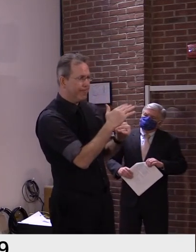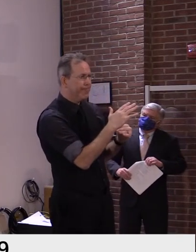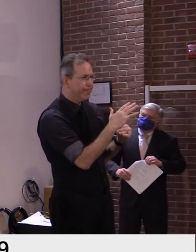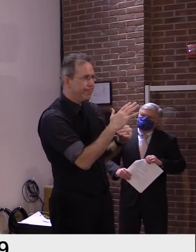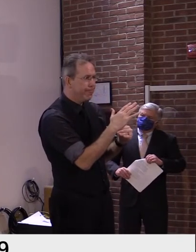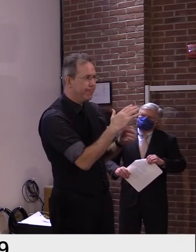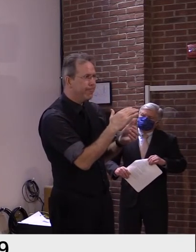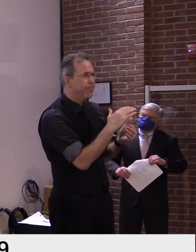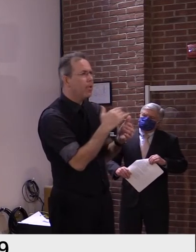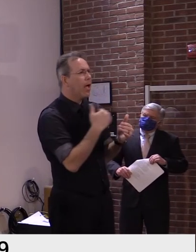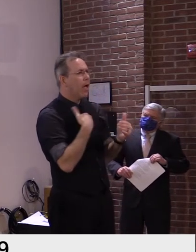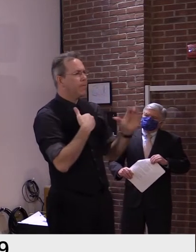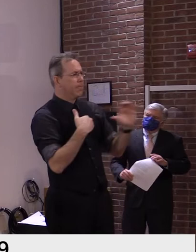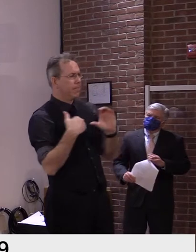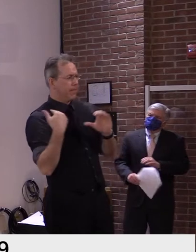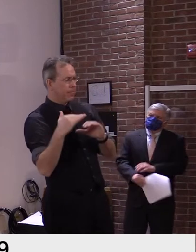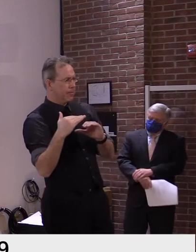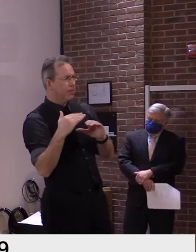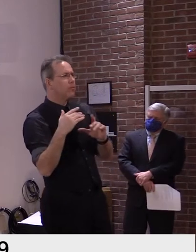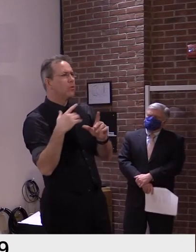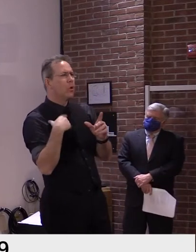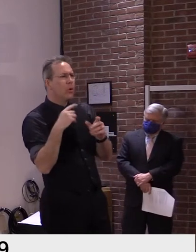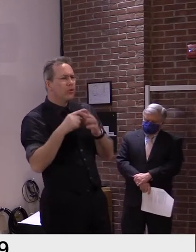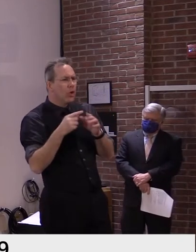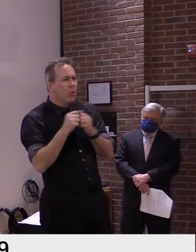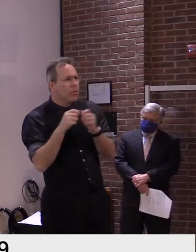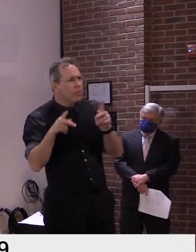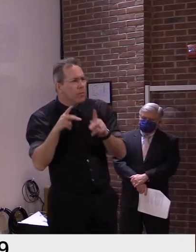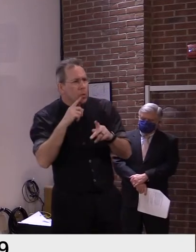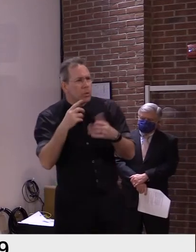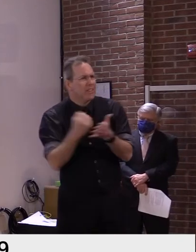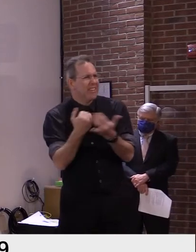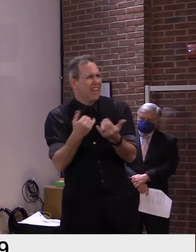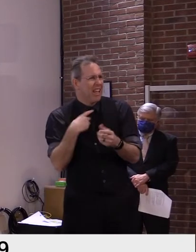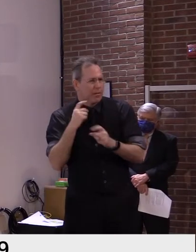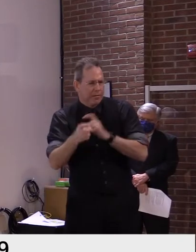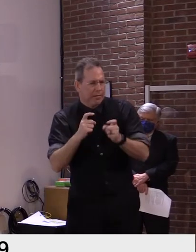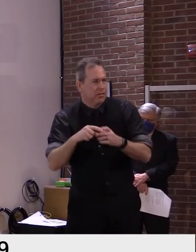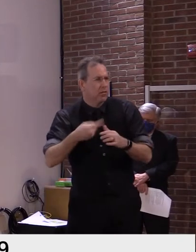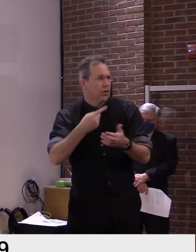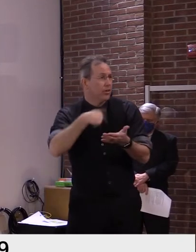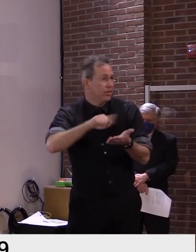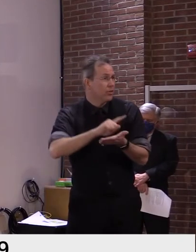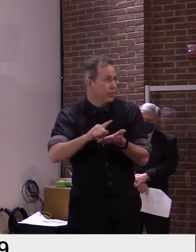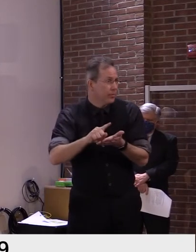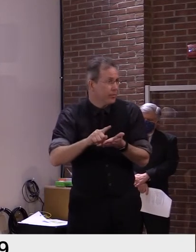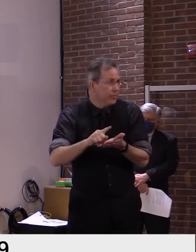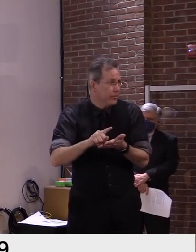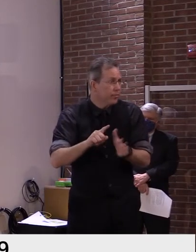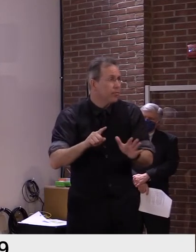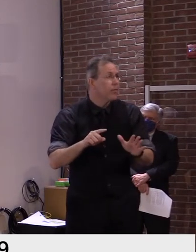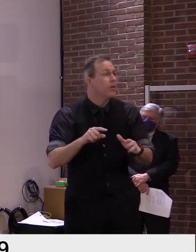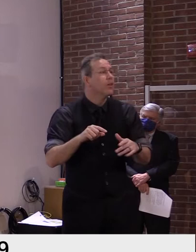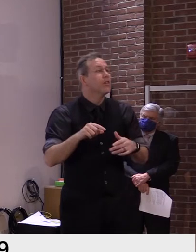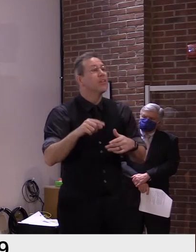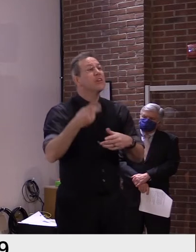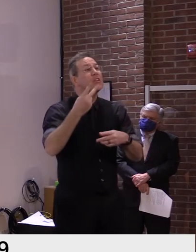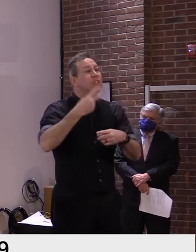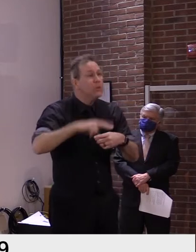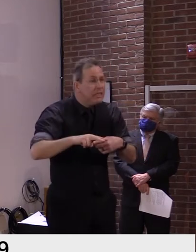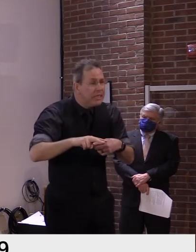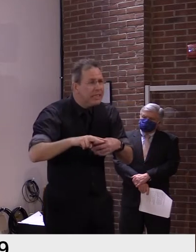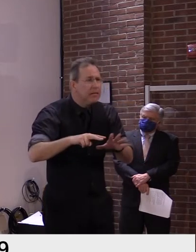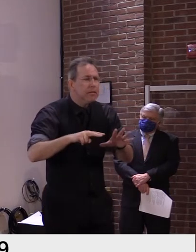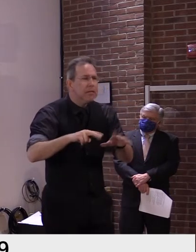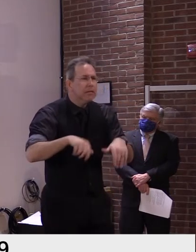with what we spoke about earlier. Next week, but the following week could be challenging, so we'll have to